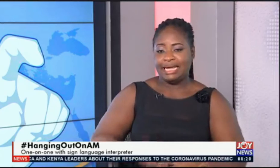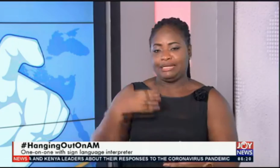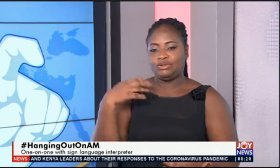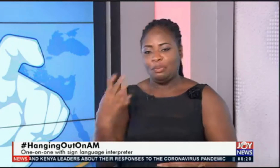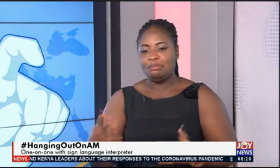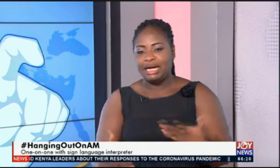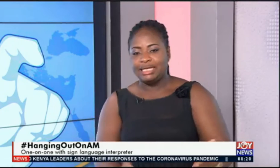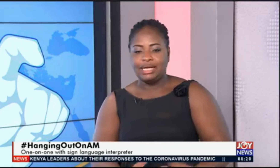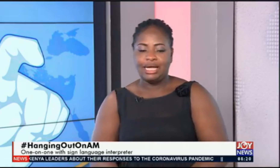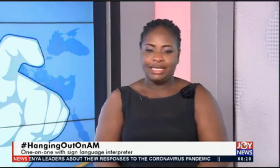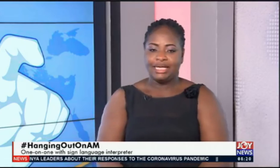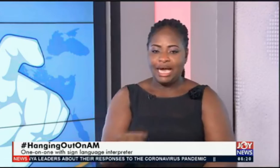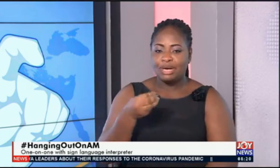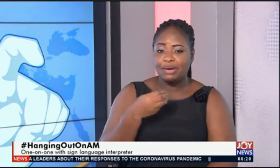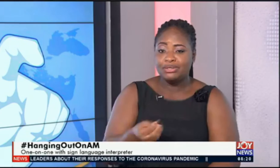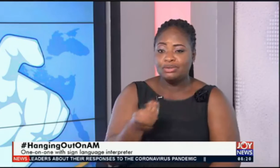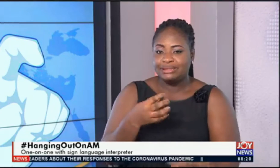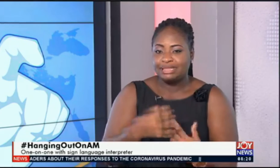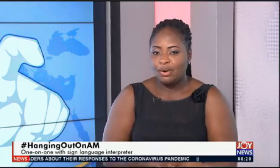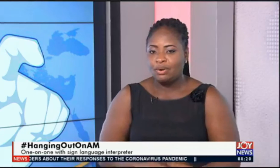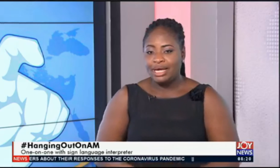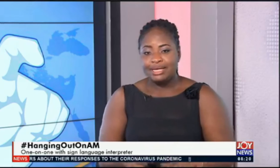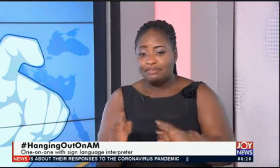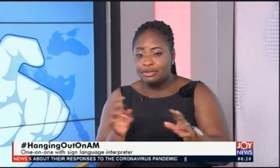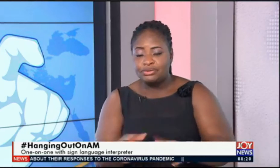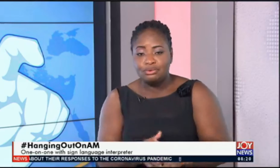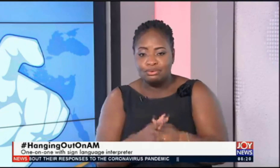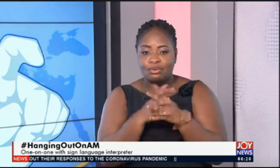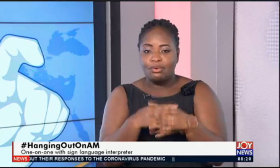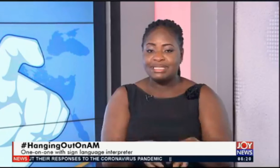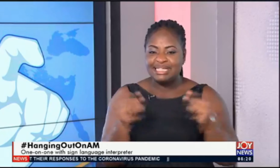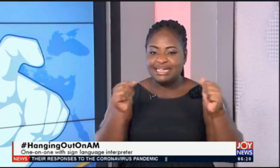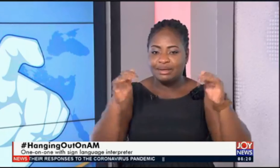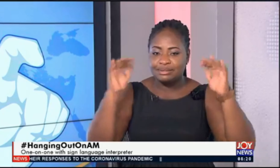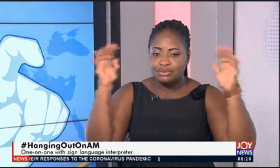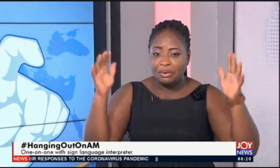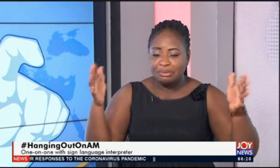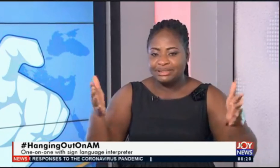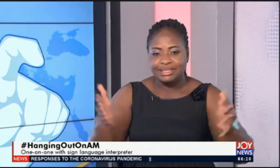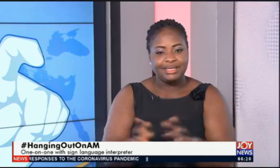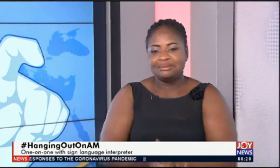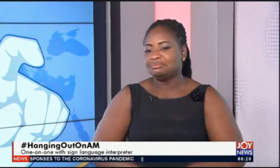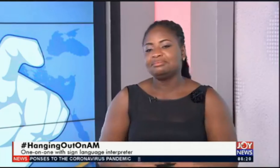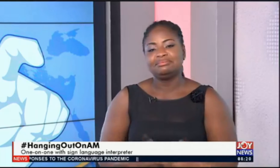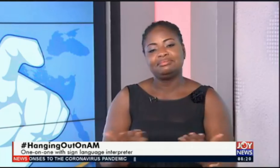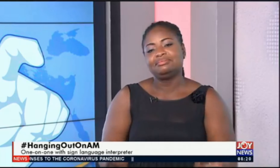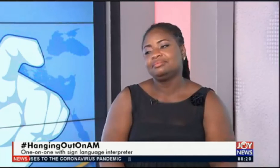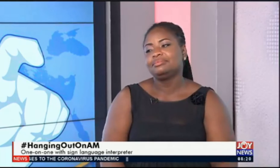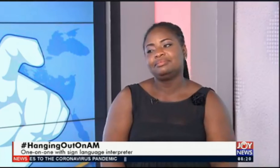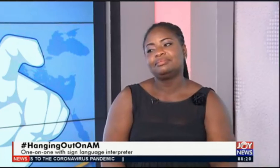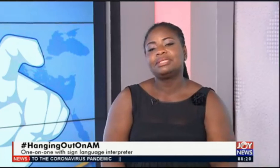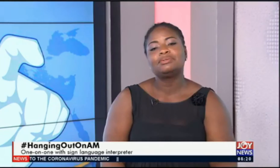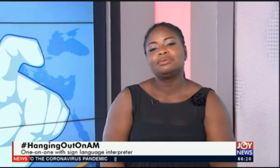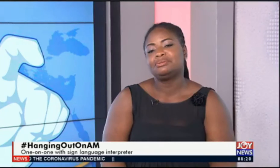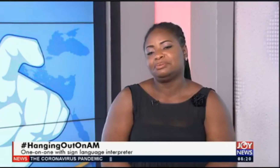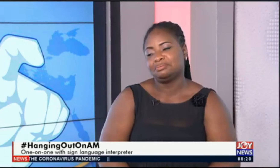She's chopping money. Hey, Akola with your discount. Very soon, we'll be sit down, story building.